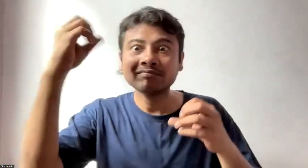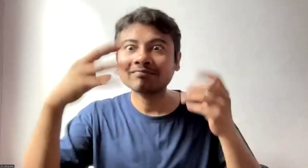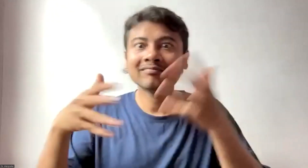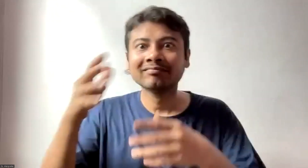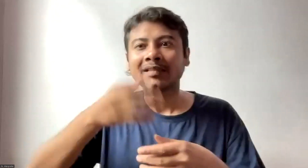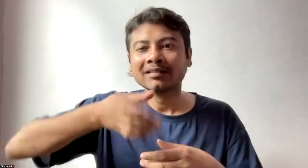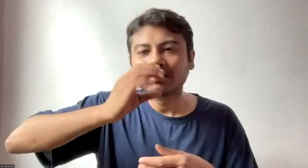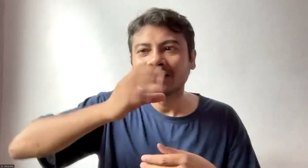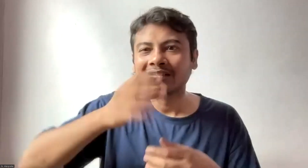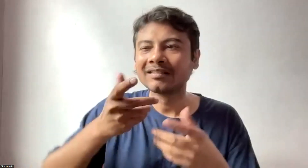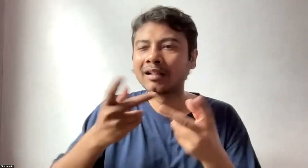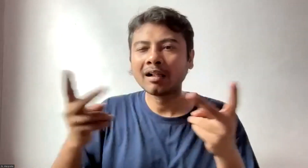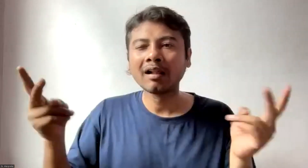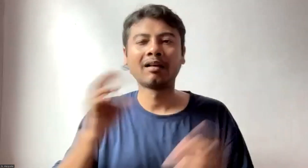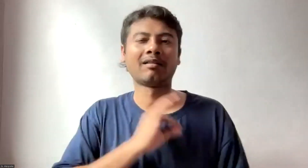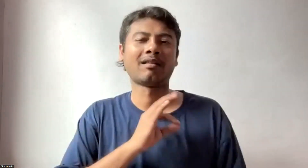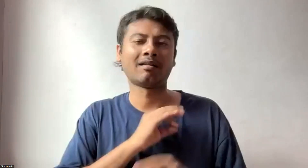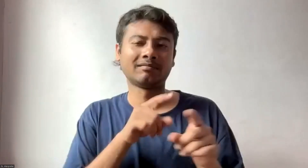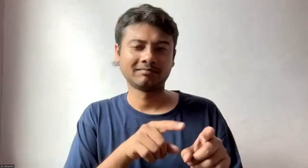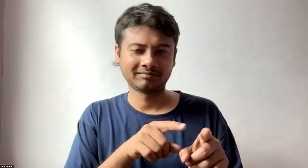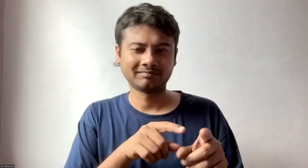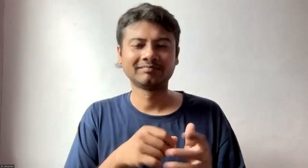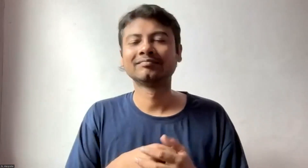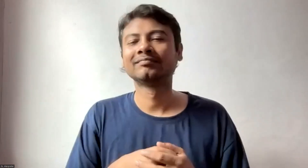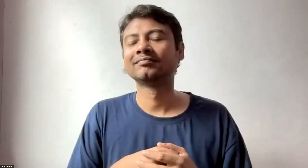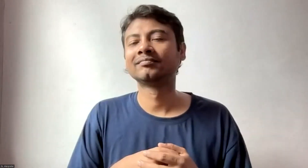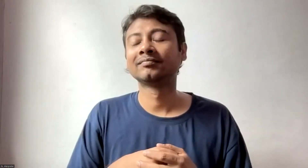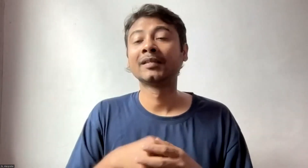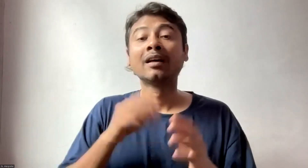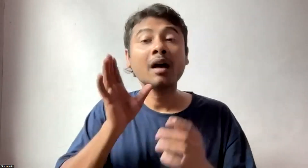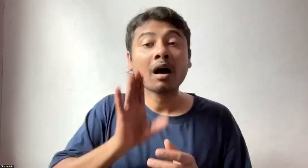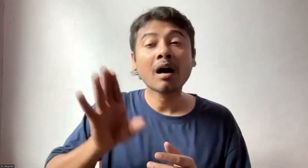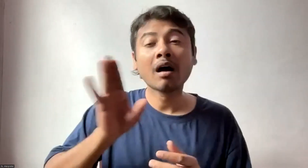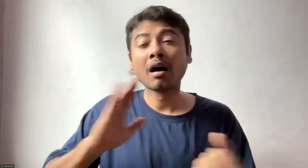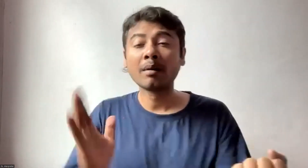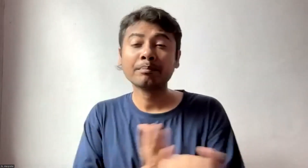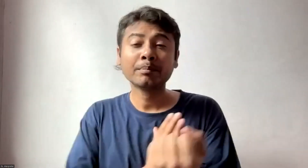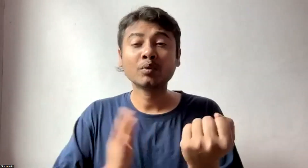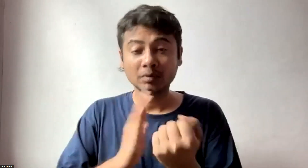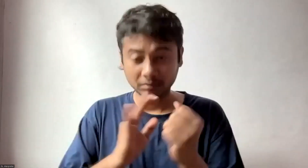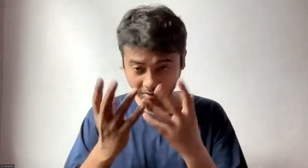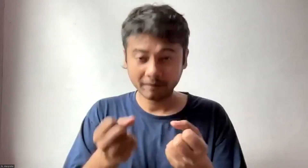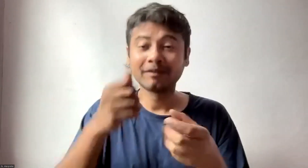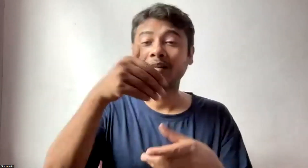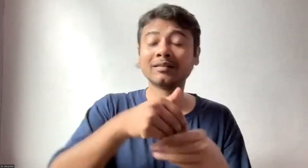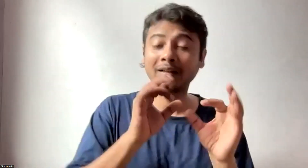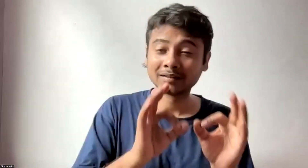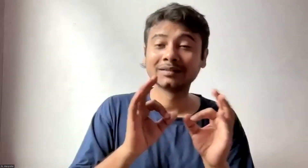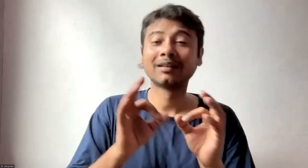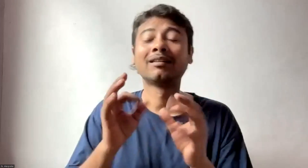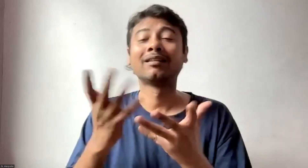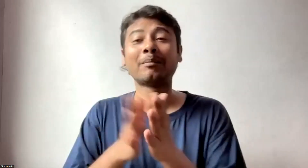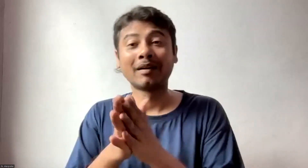The first category of people like very soft music. Second one like, very jazzy